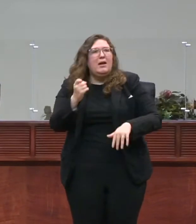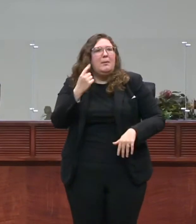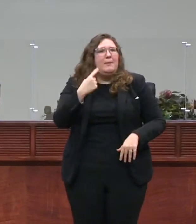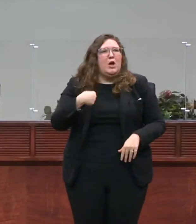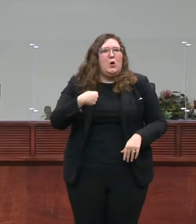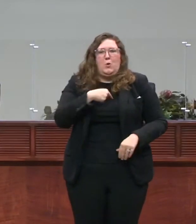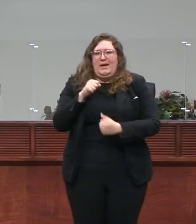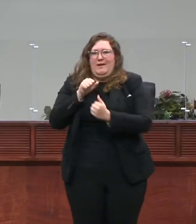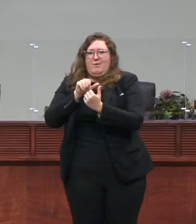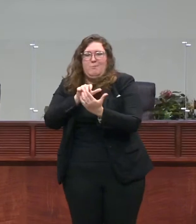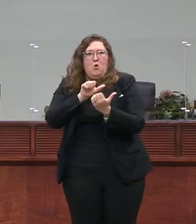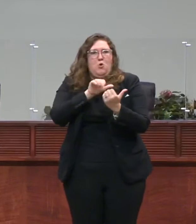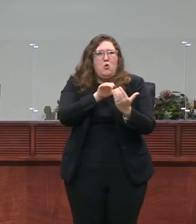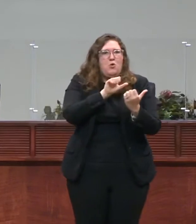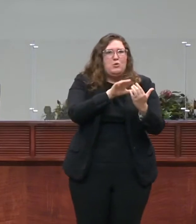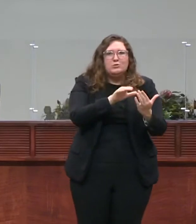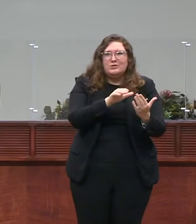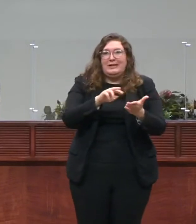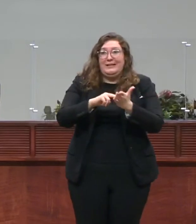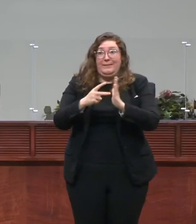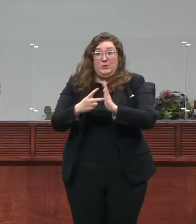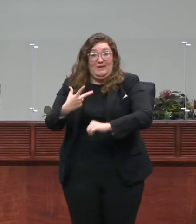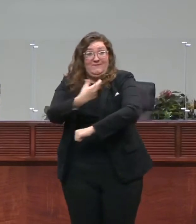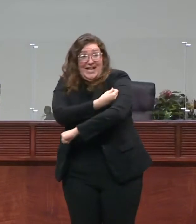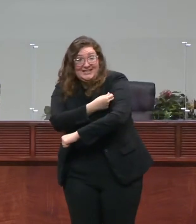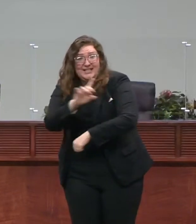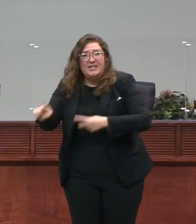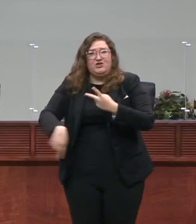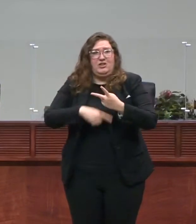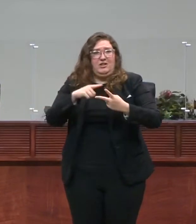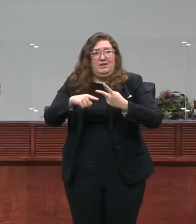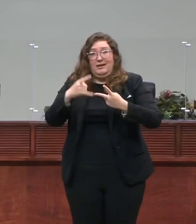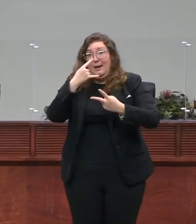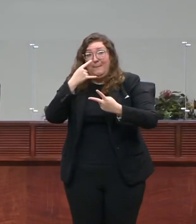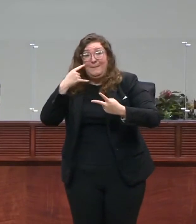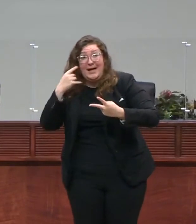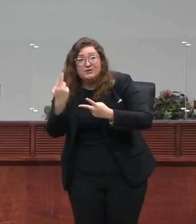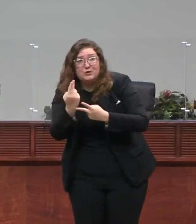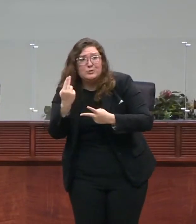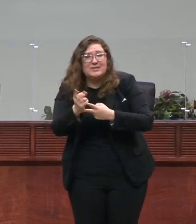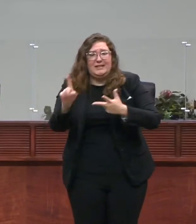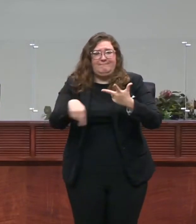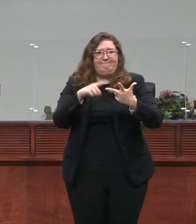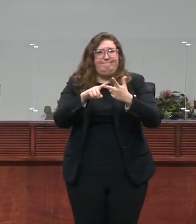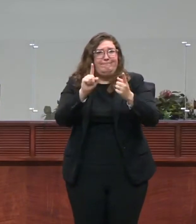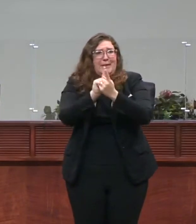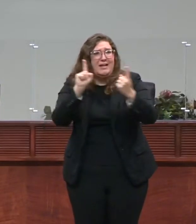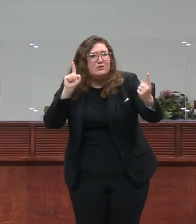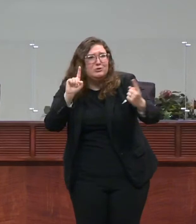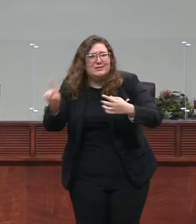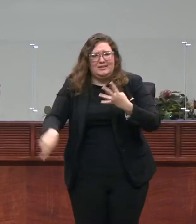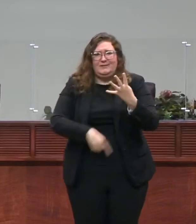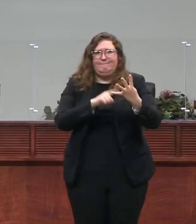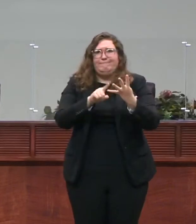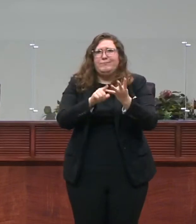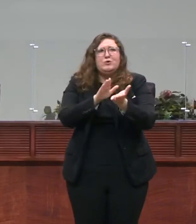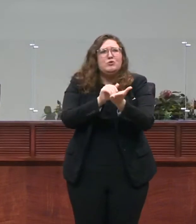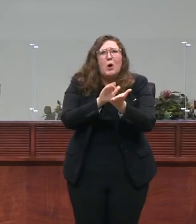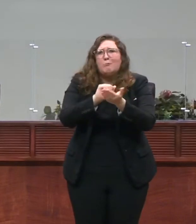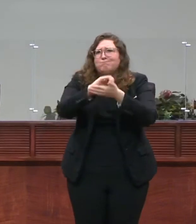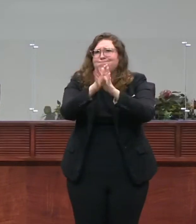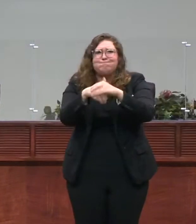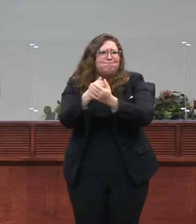that includes vaccination, masks for those who are using, a hand sanitizing, spacing, but also